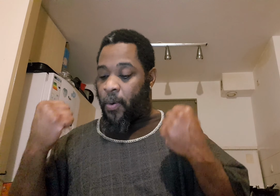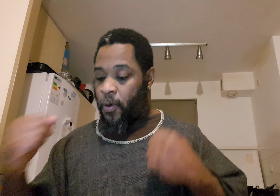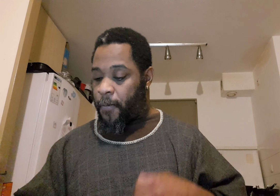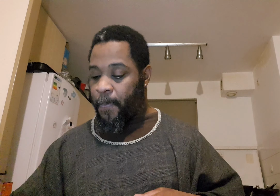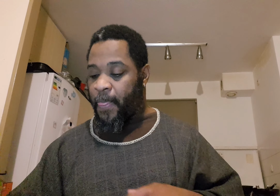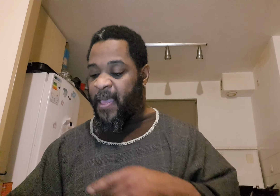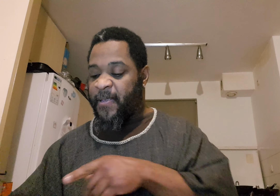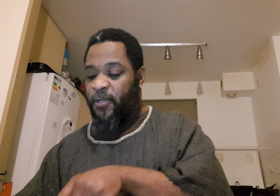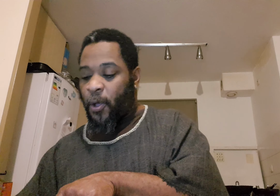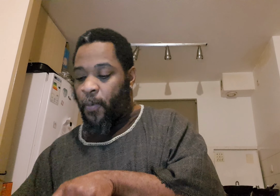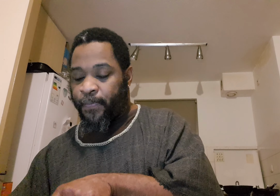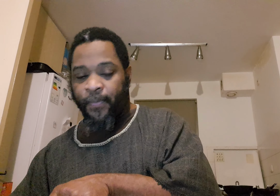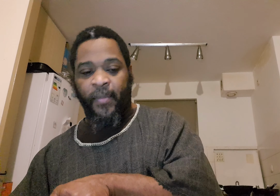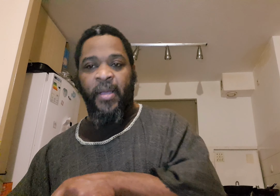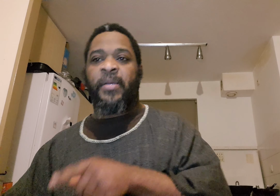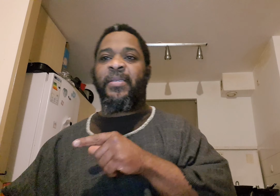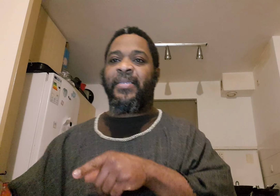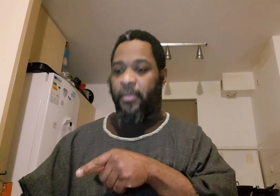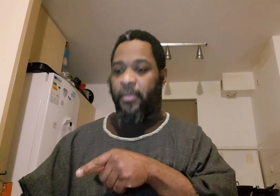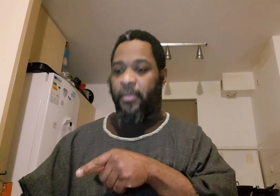power. So,